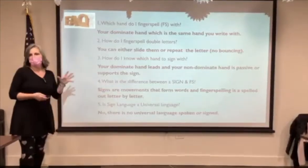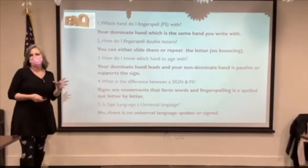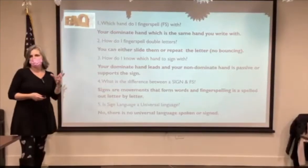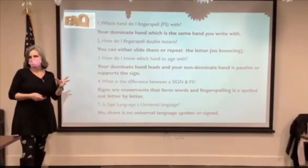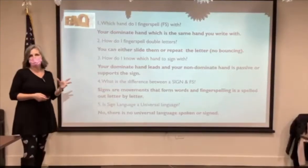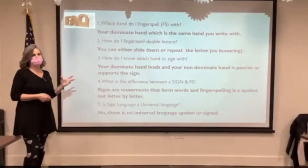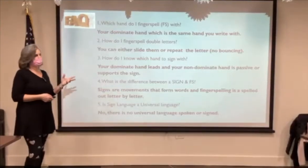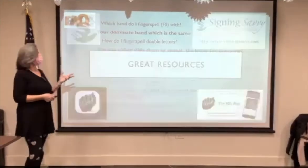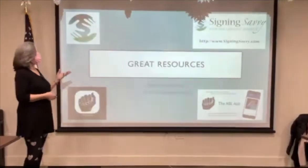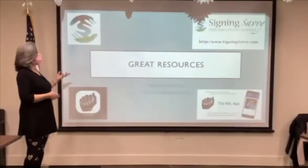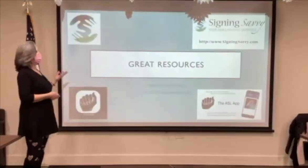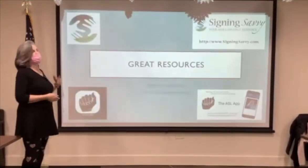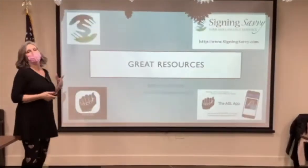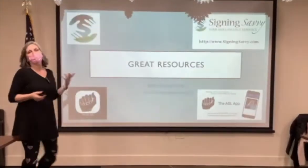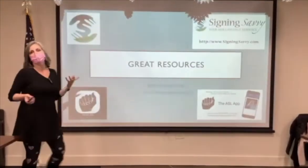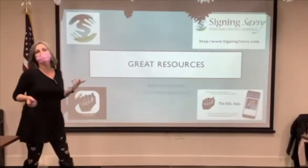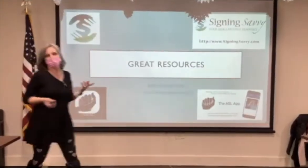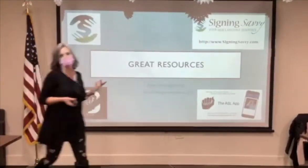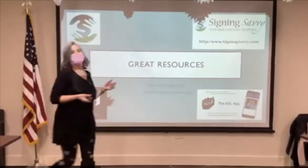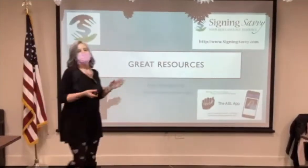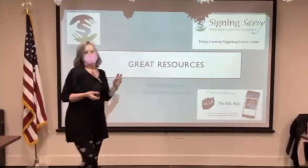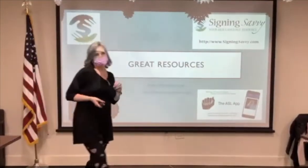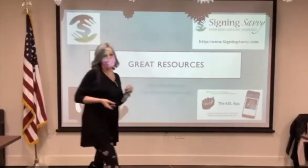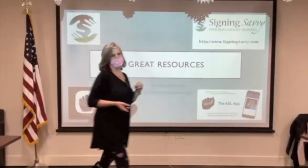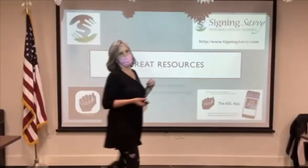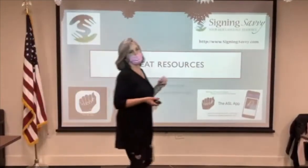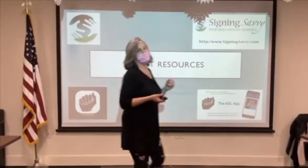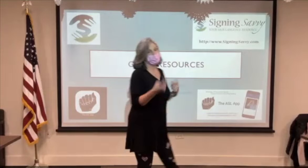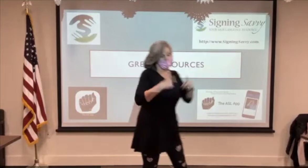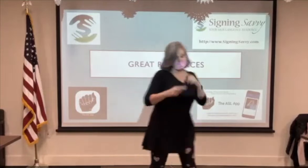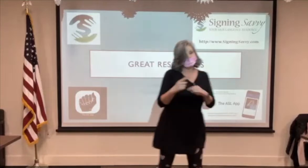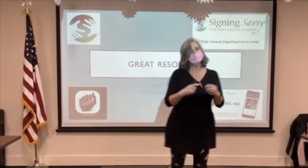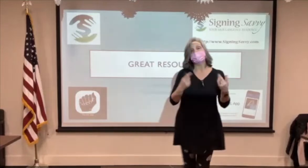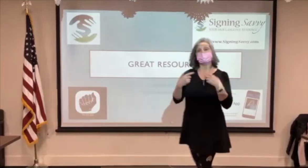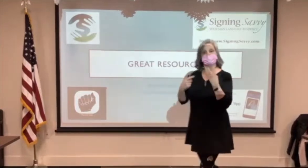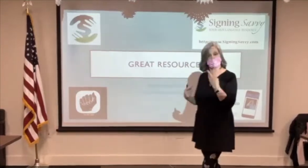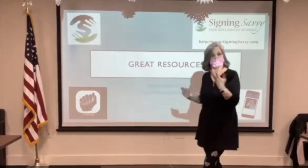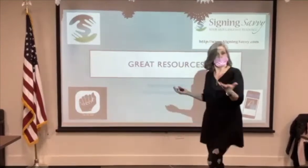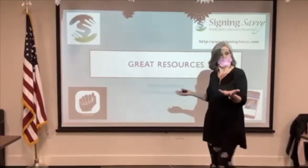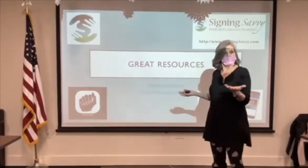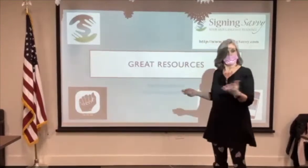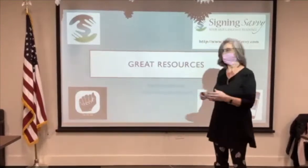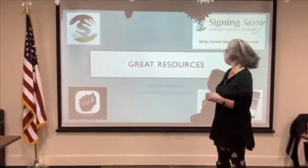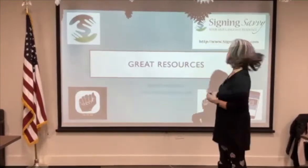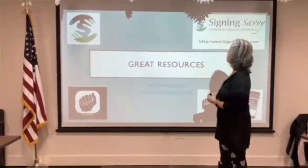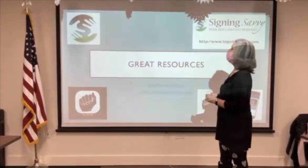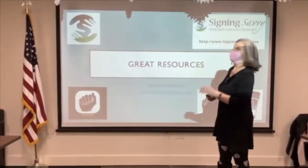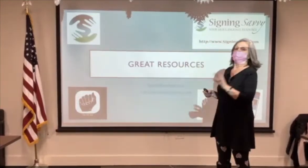part of our culture. So depending on where you live, depends on how you sign or speak that language. If you have